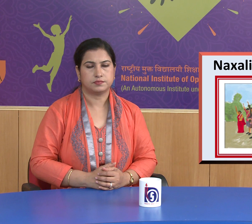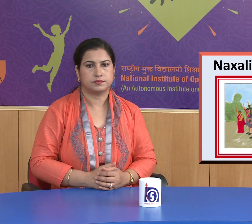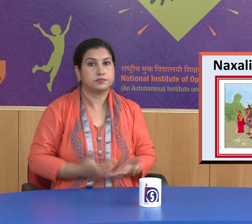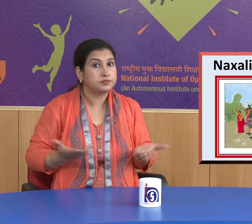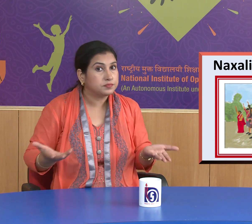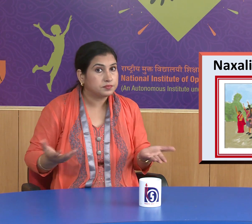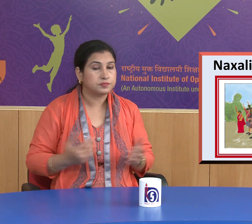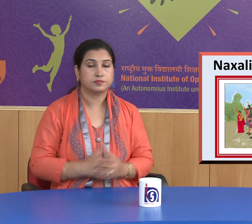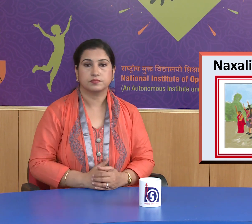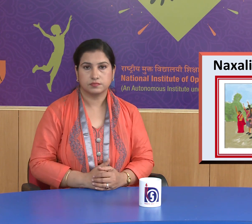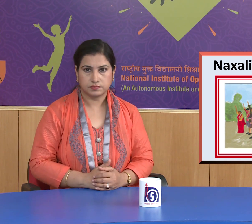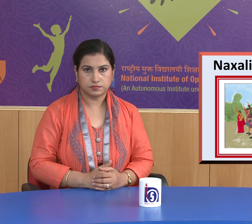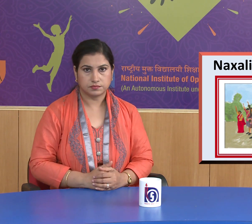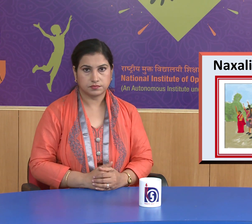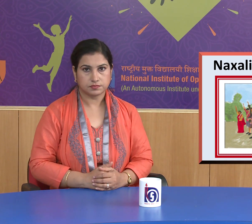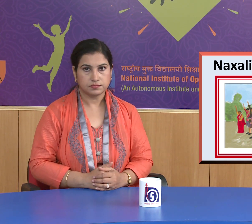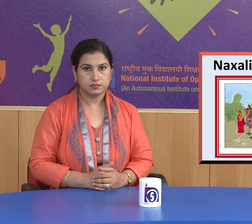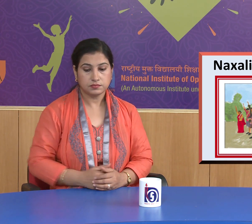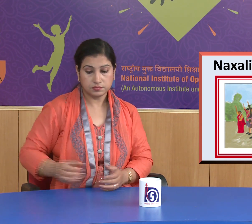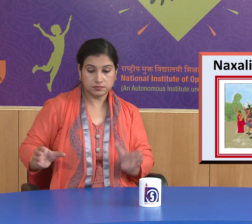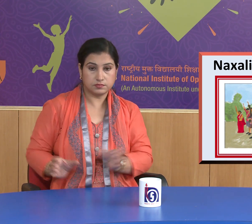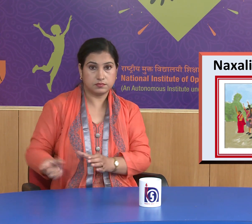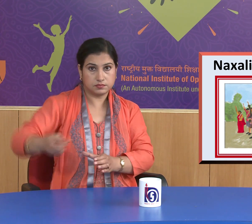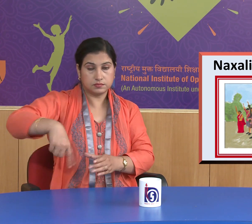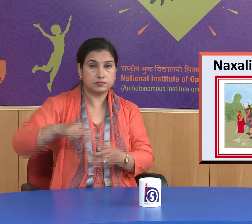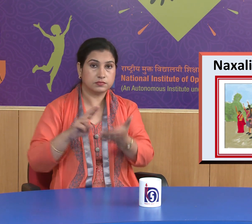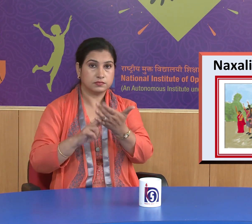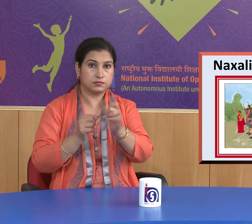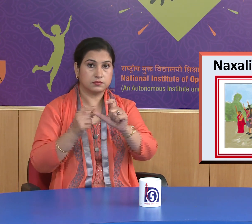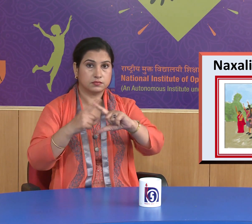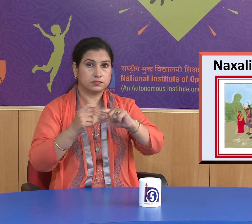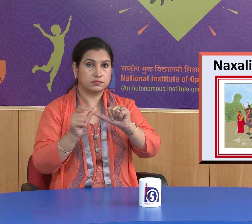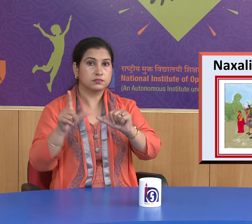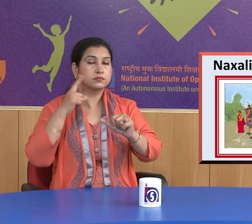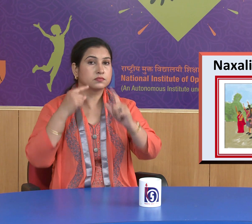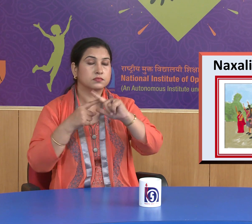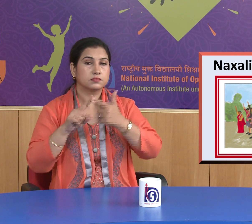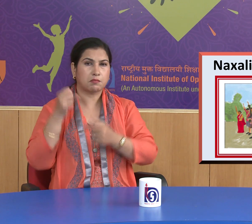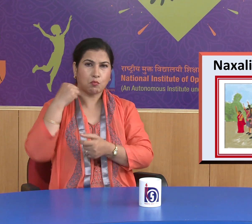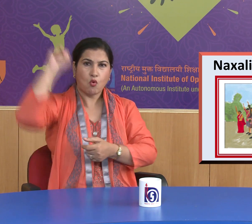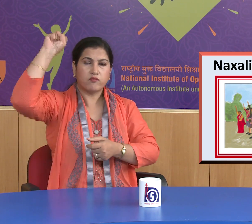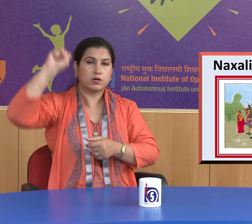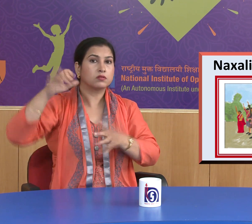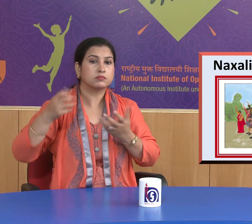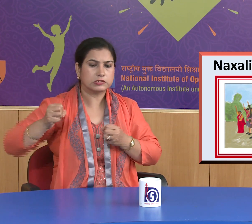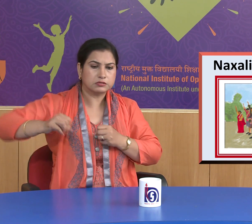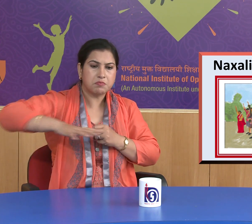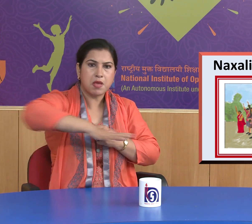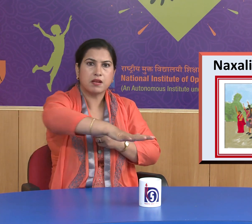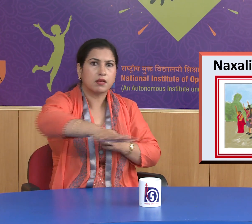However, the Naxalite movement spread because people